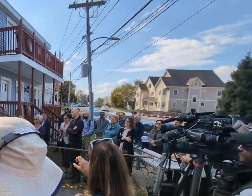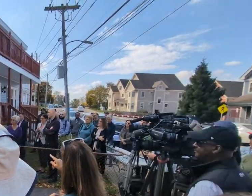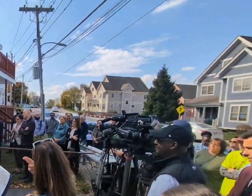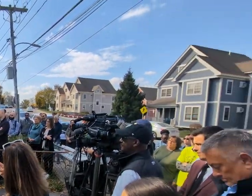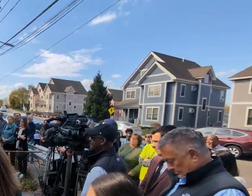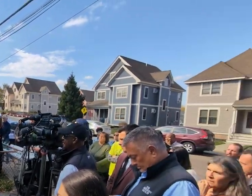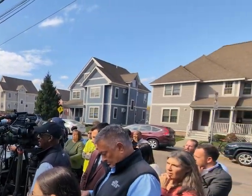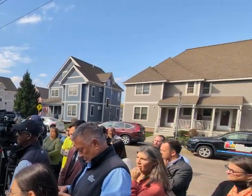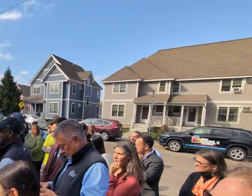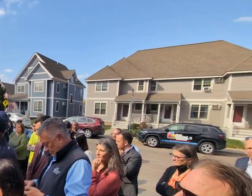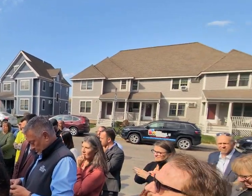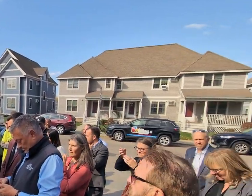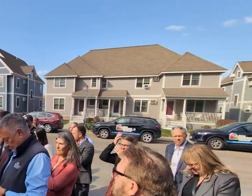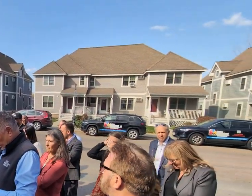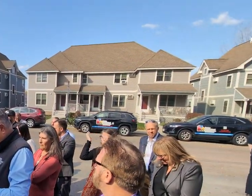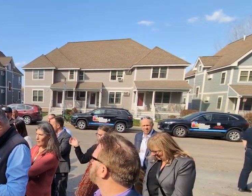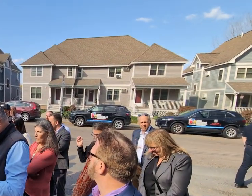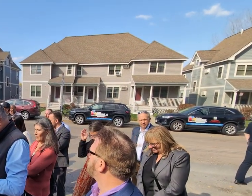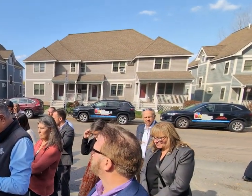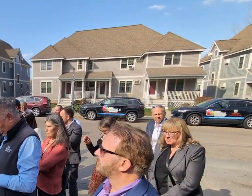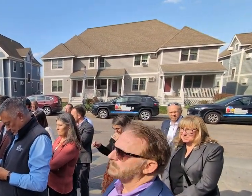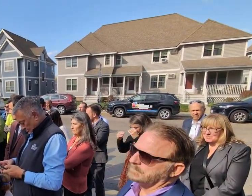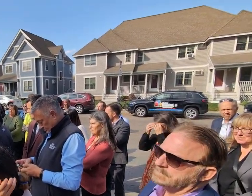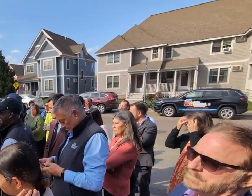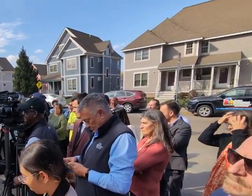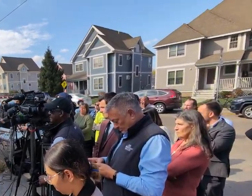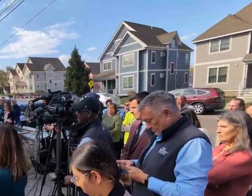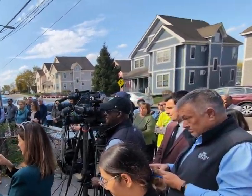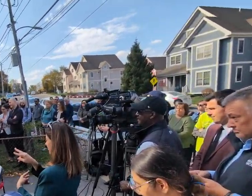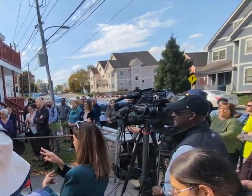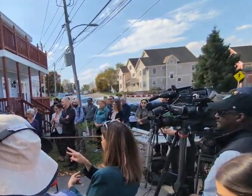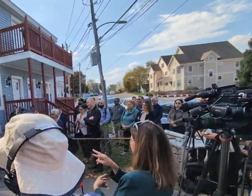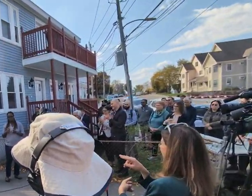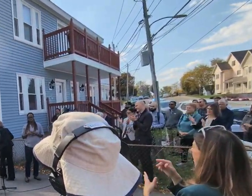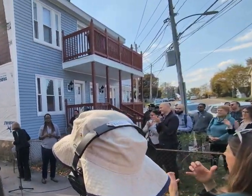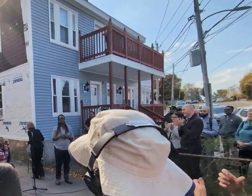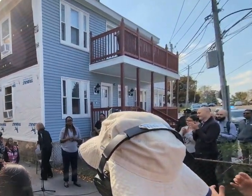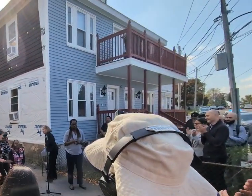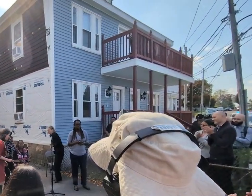and tell a little us their story about acquiring this building.